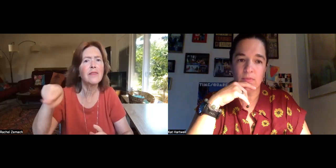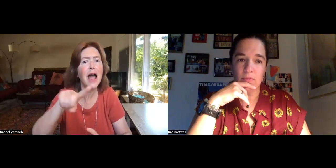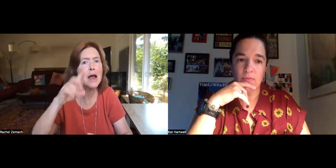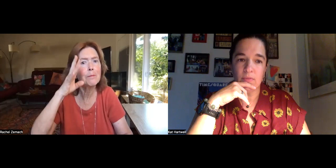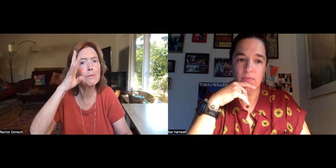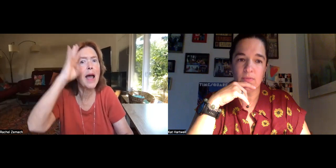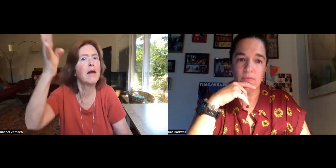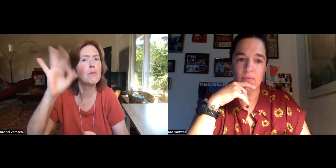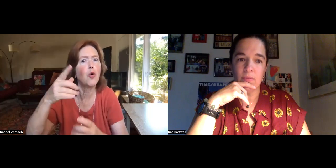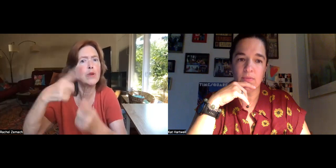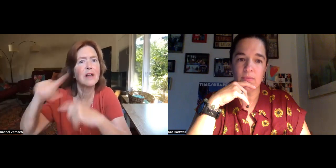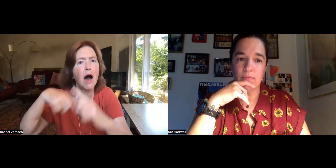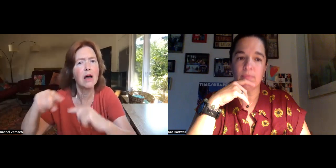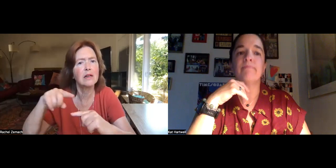they made up songs